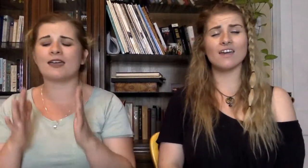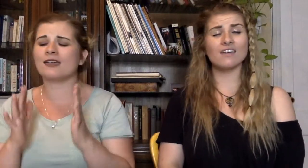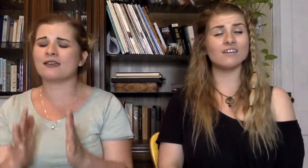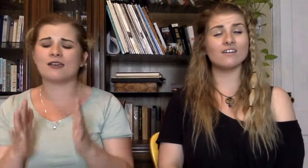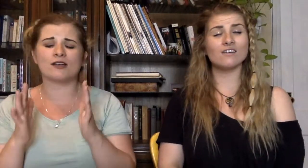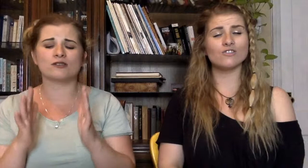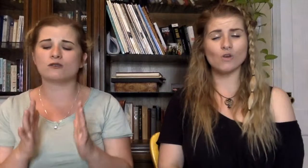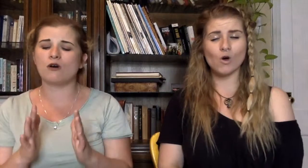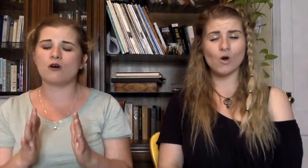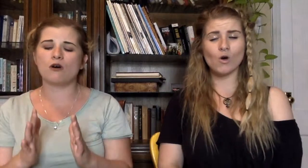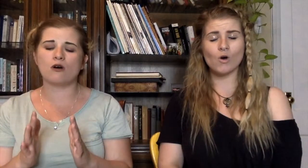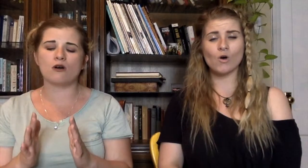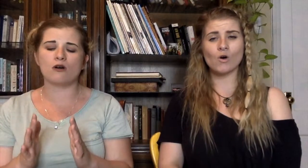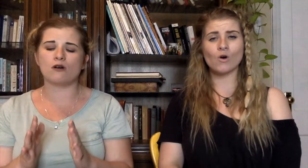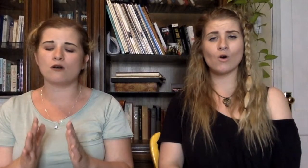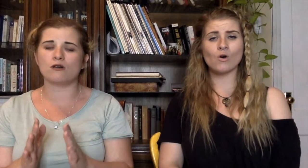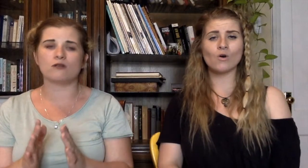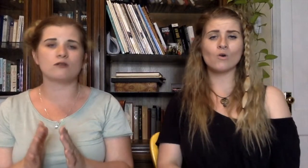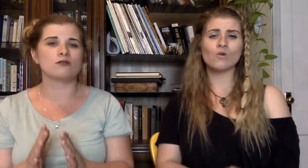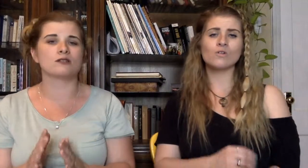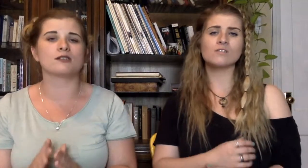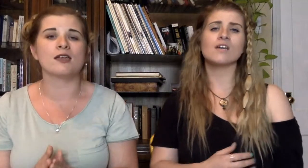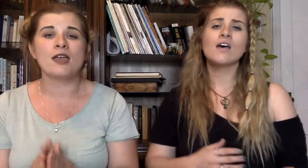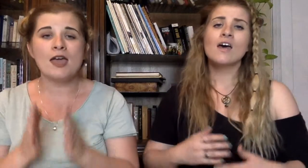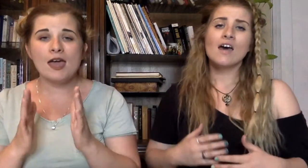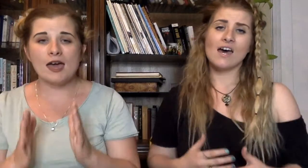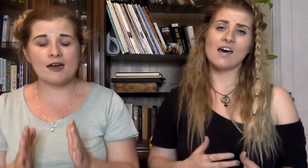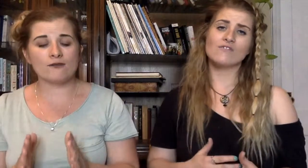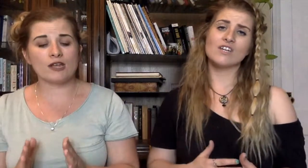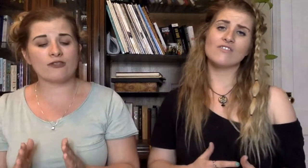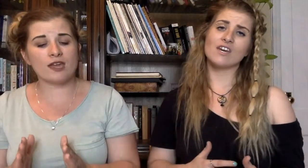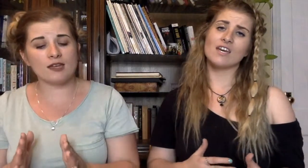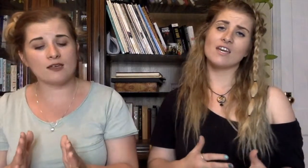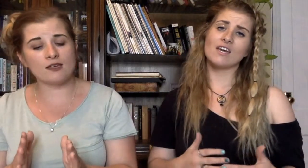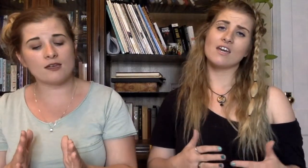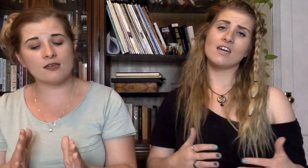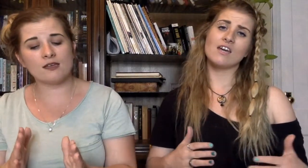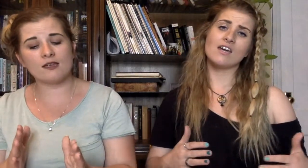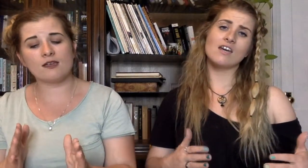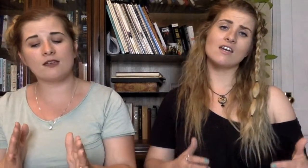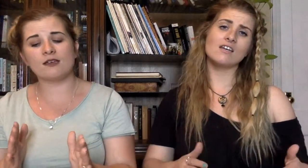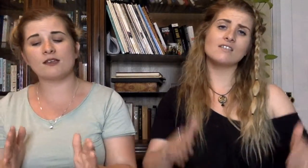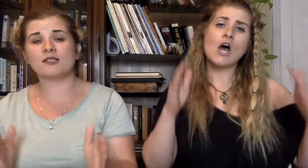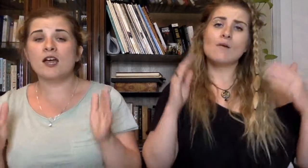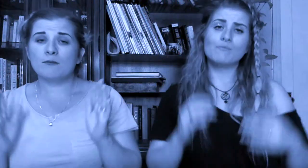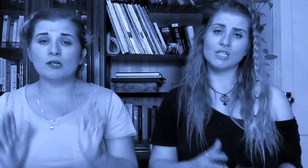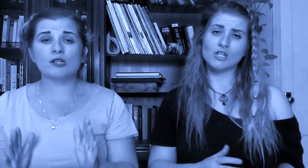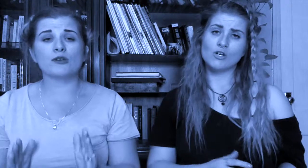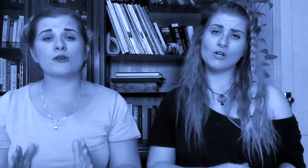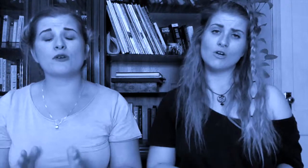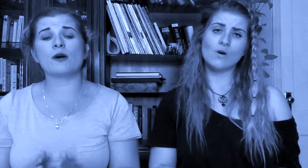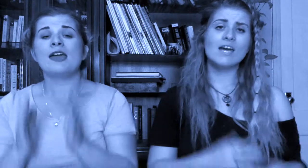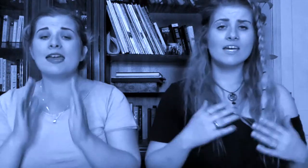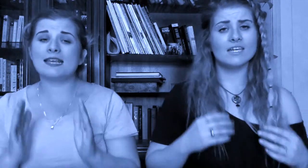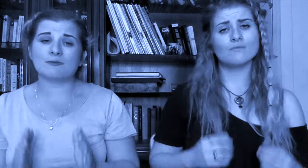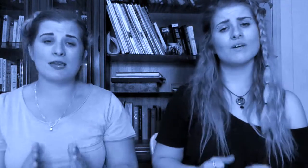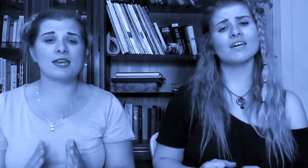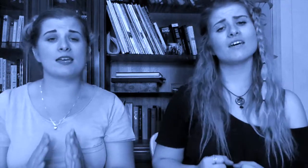28 years old. Everything is blue. His